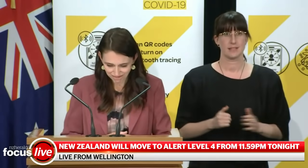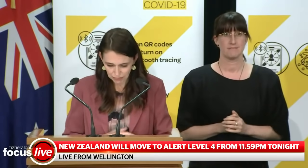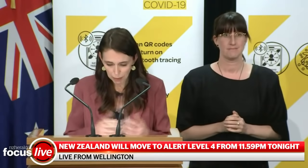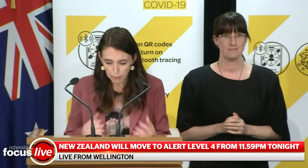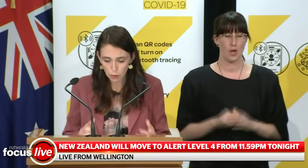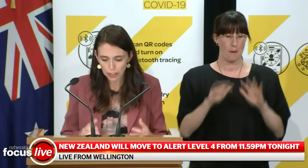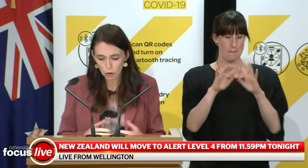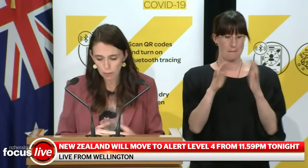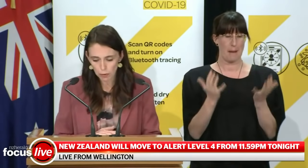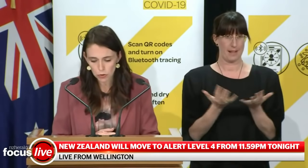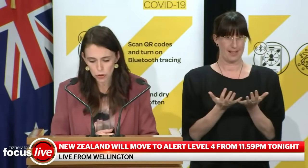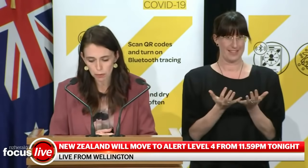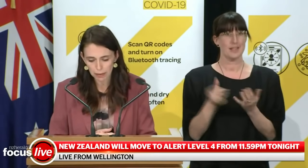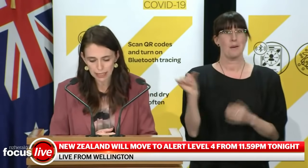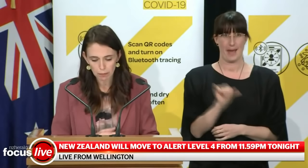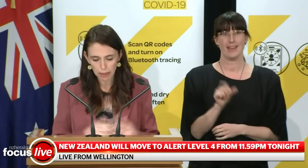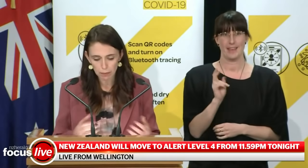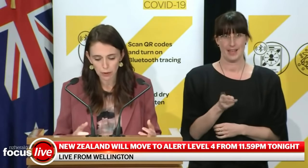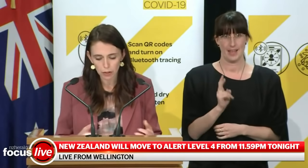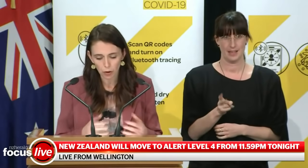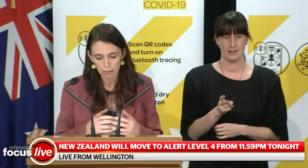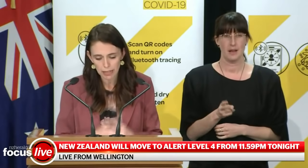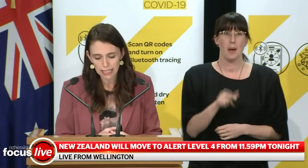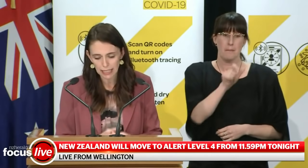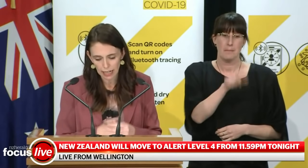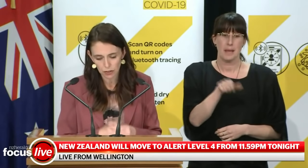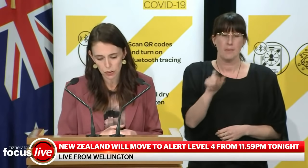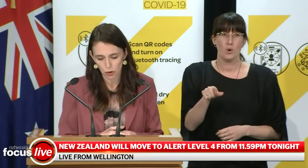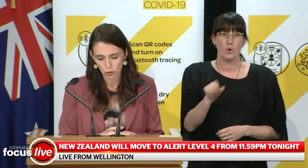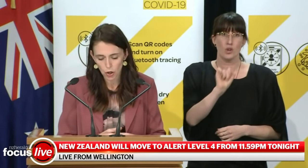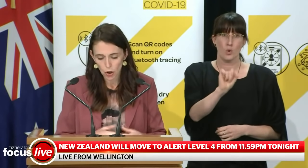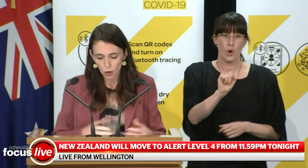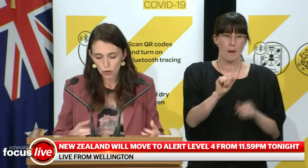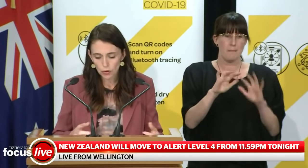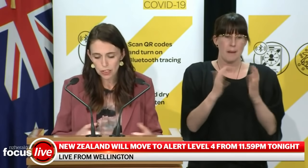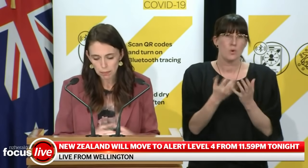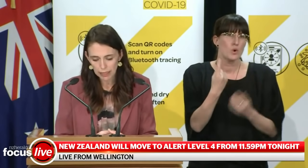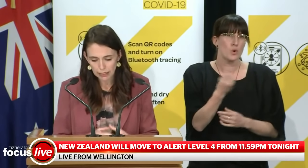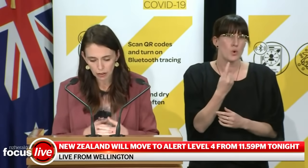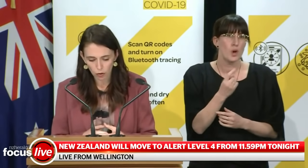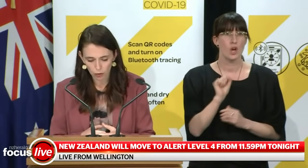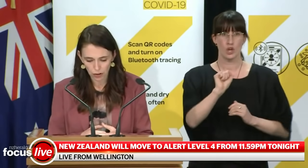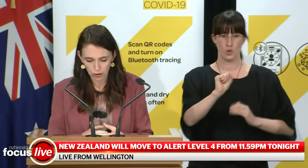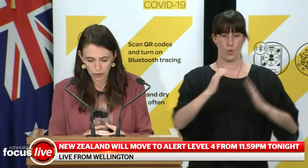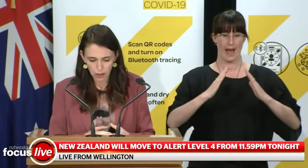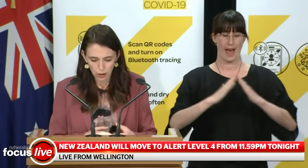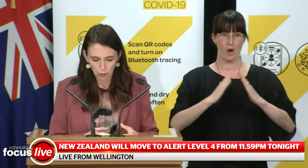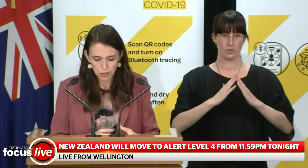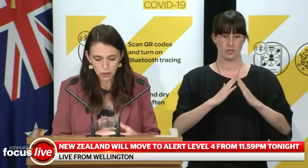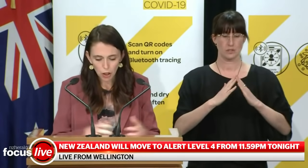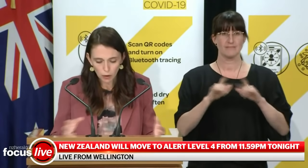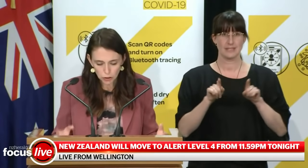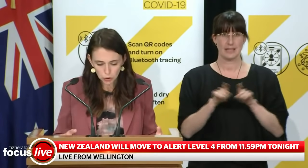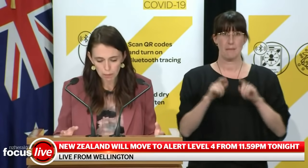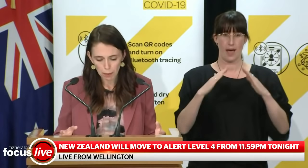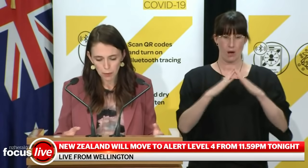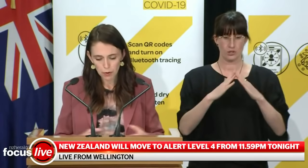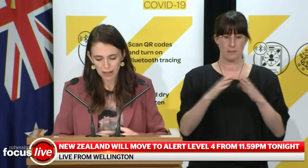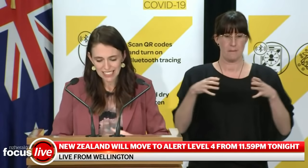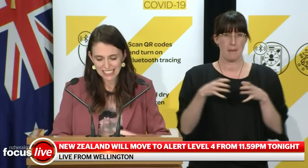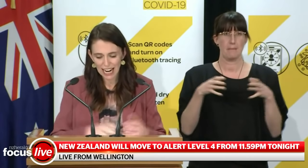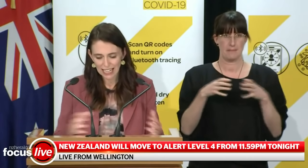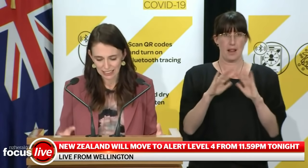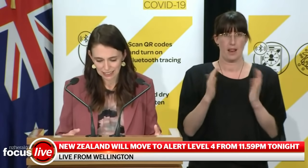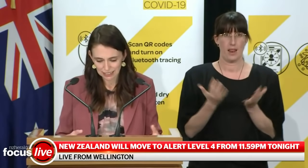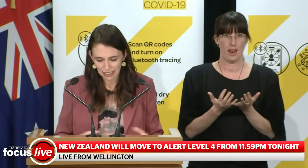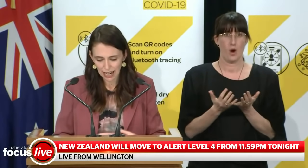back. The people in your bubble should be the people in your immediate household or those dependent on you. Once you go into a bubble, you